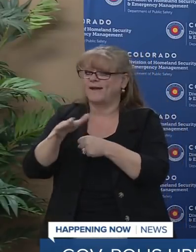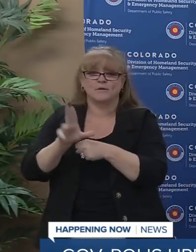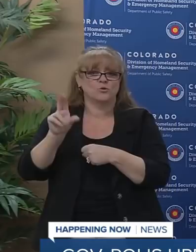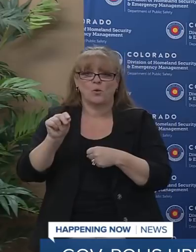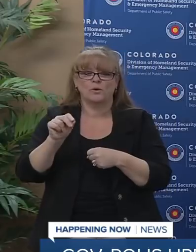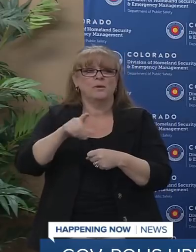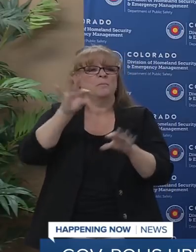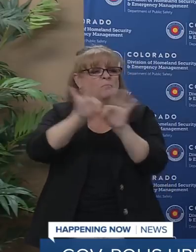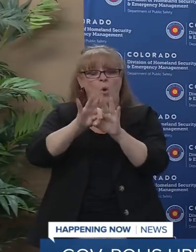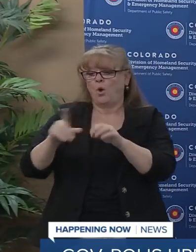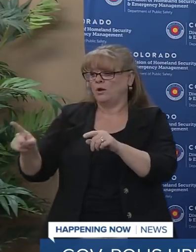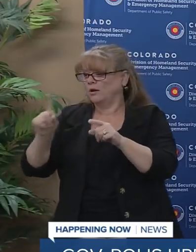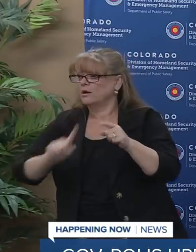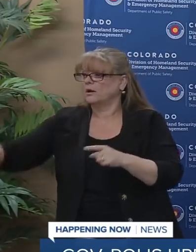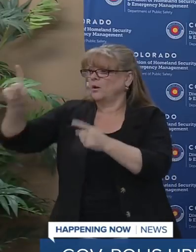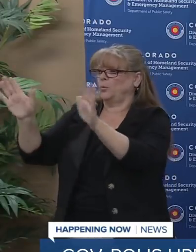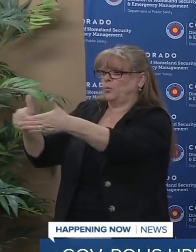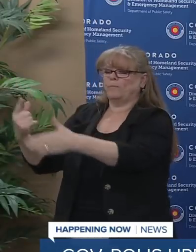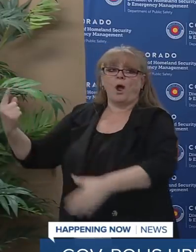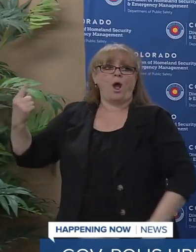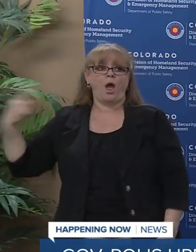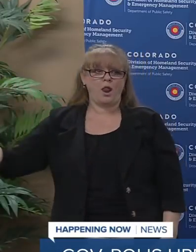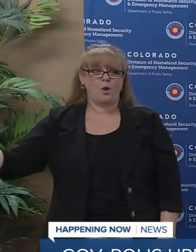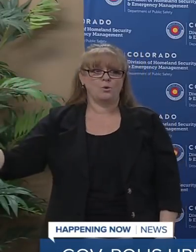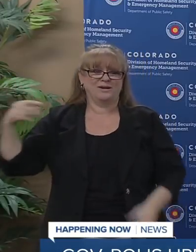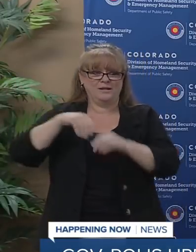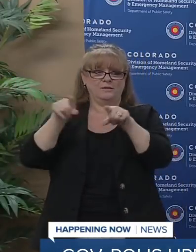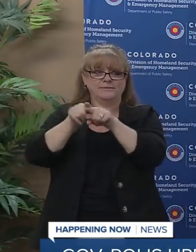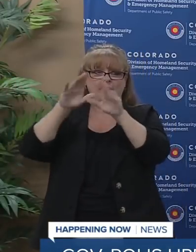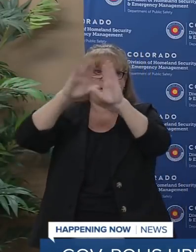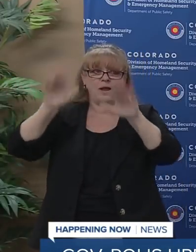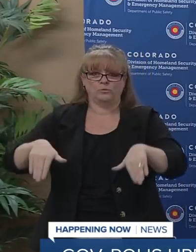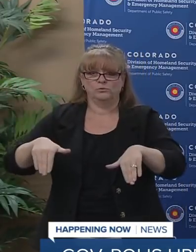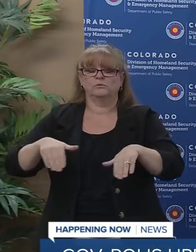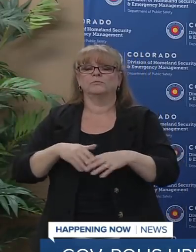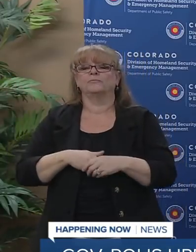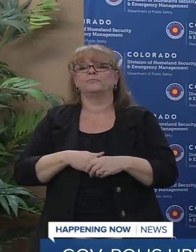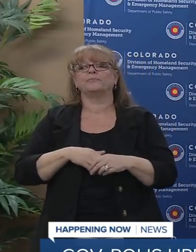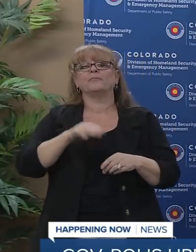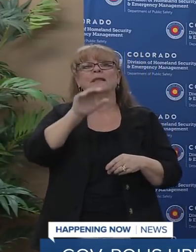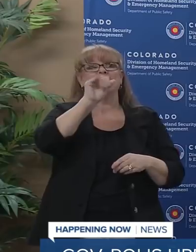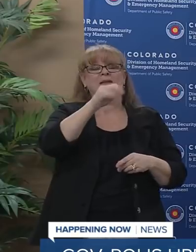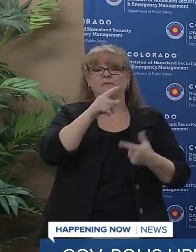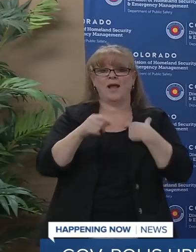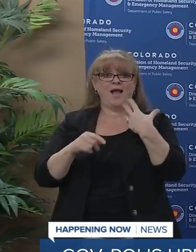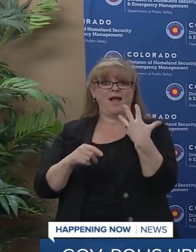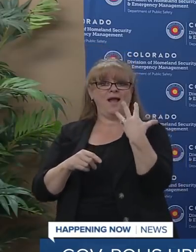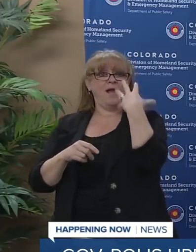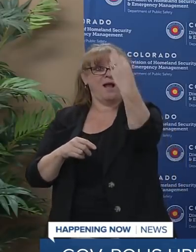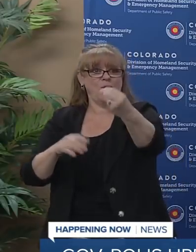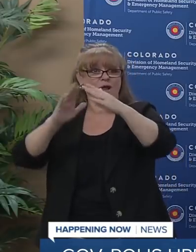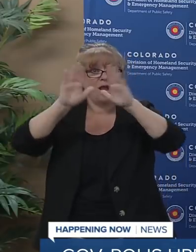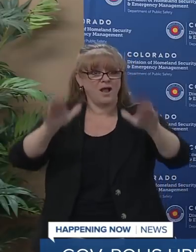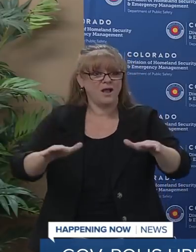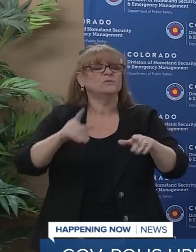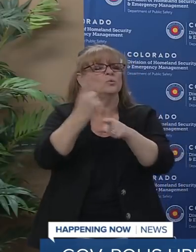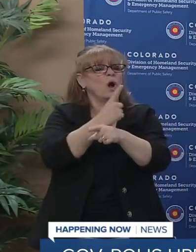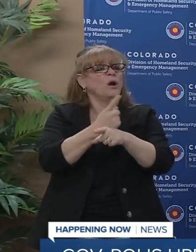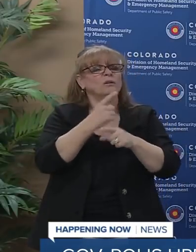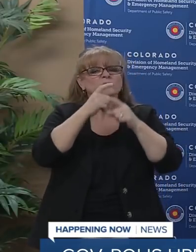you should use a mask at all times. And that's important. The spread of the virus occurs mostly through droplets in the